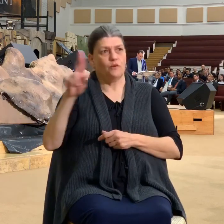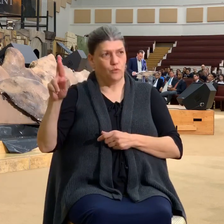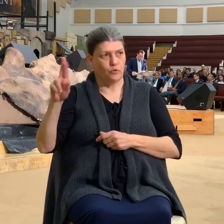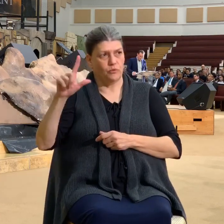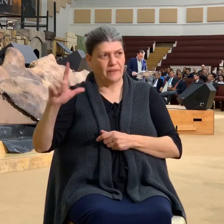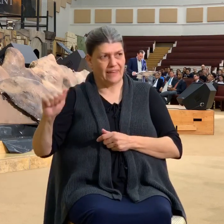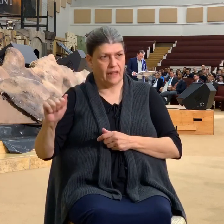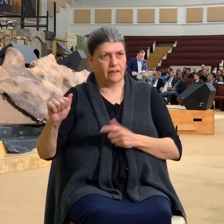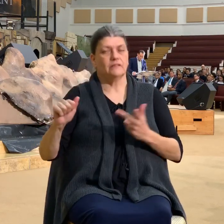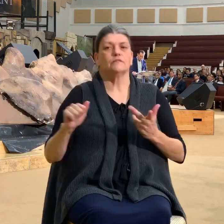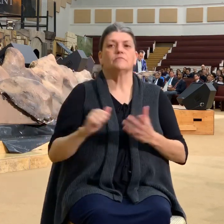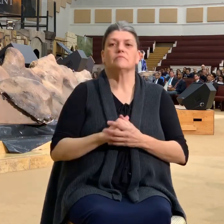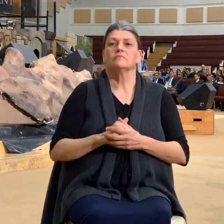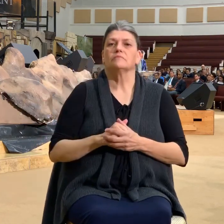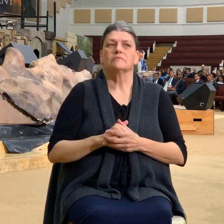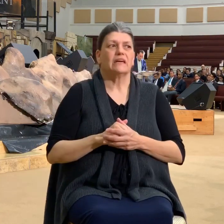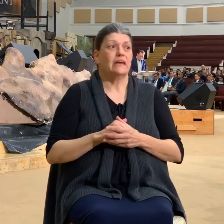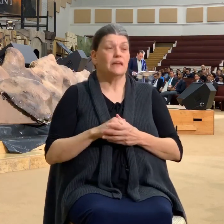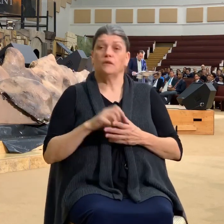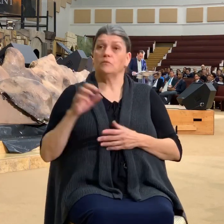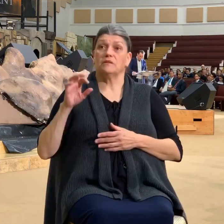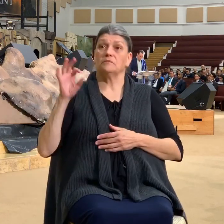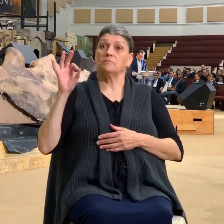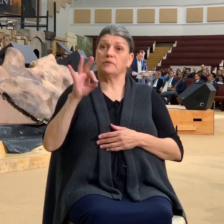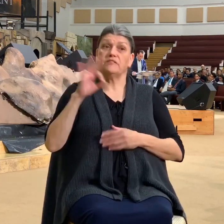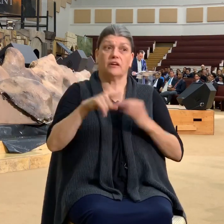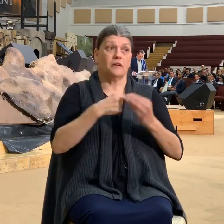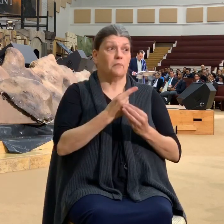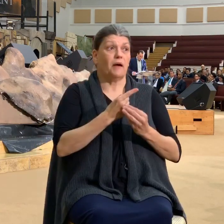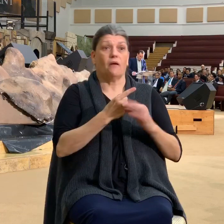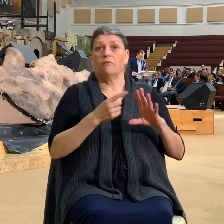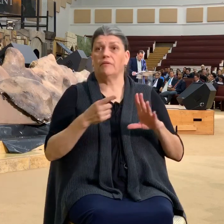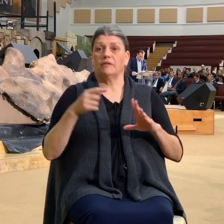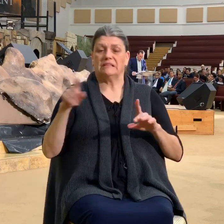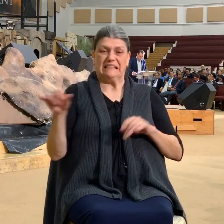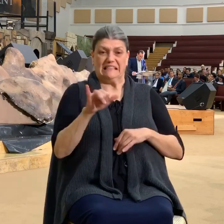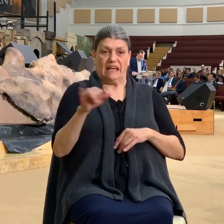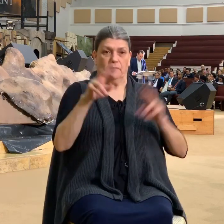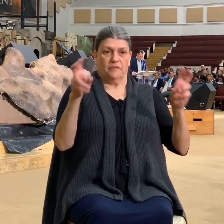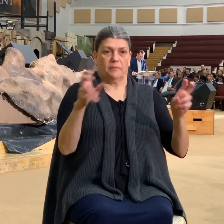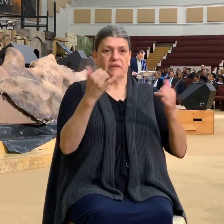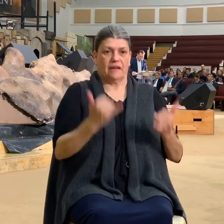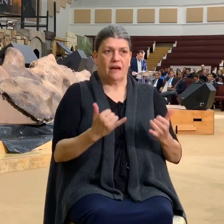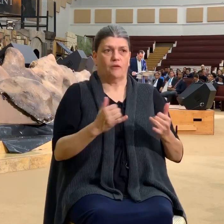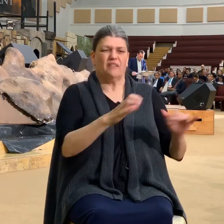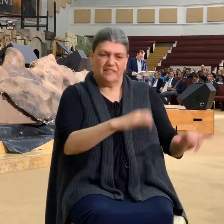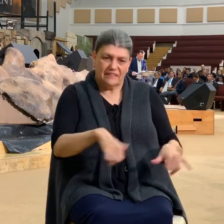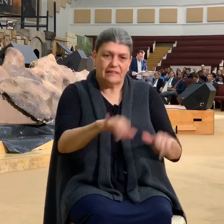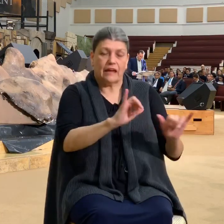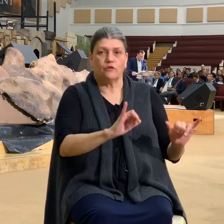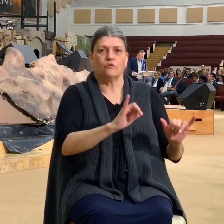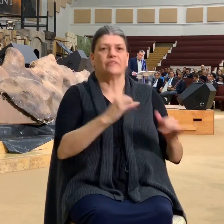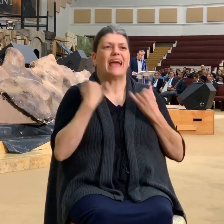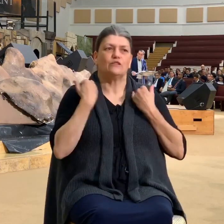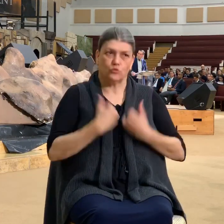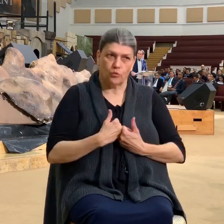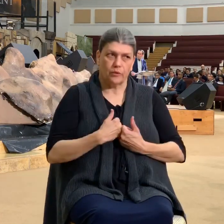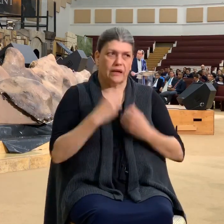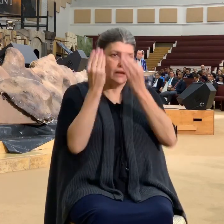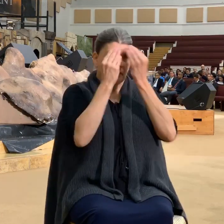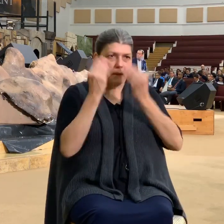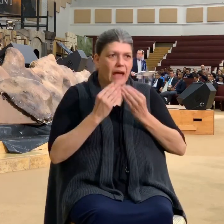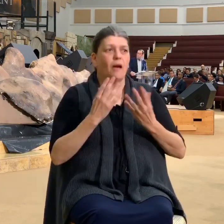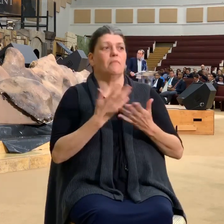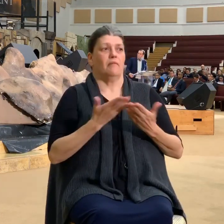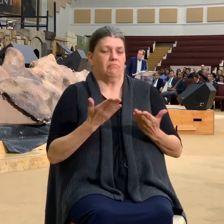on the very subject we're talking about now, on standards and jewelry and that type of thing, makeup and all of